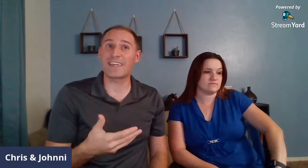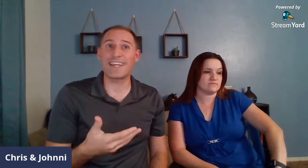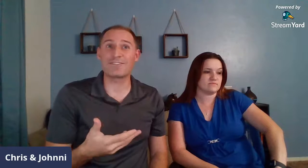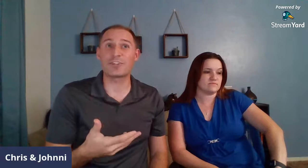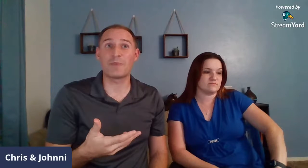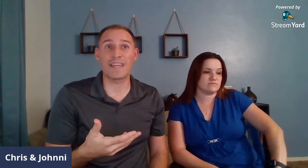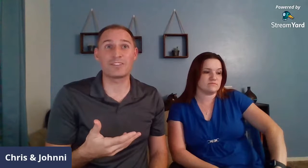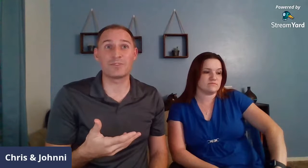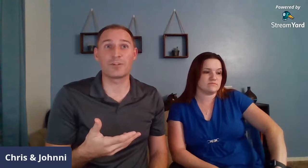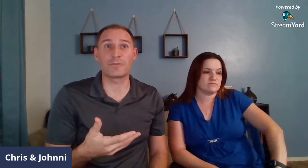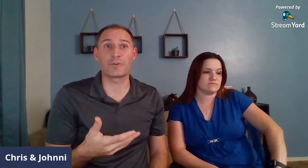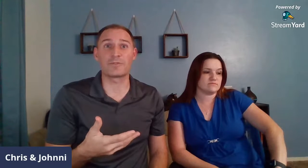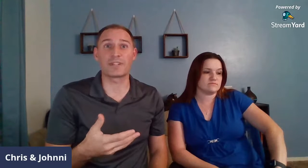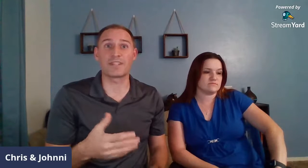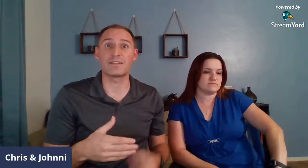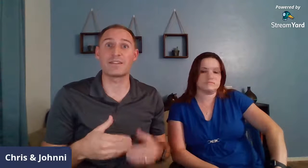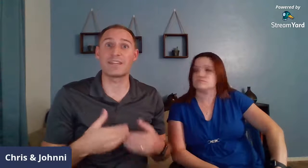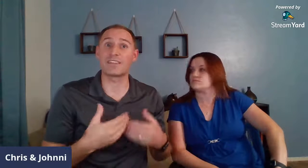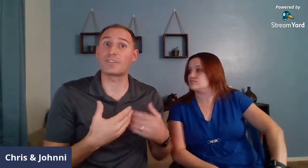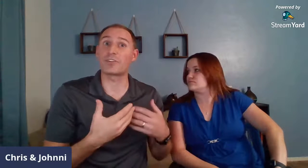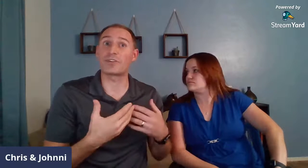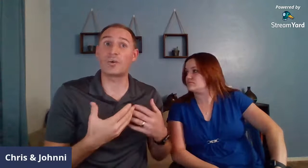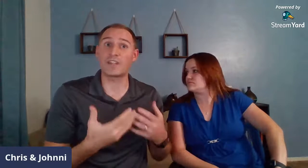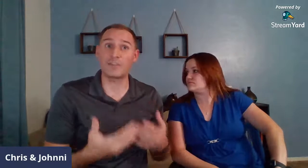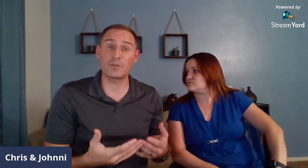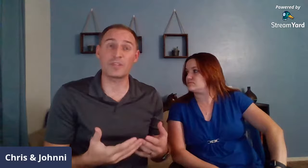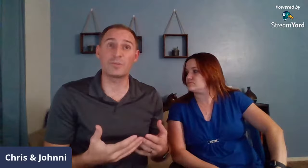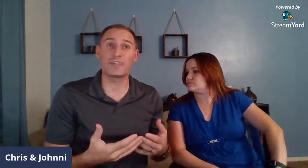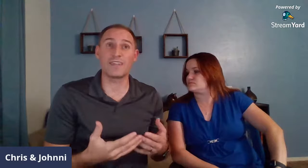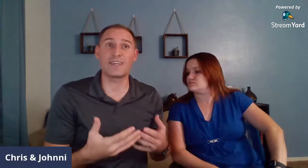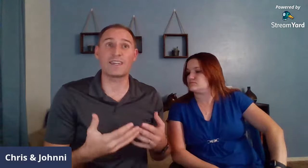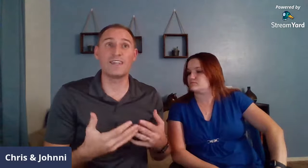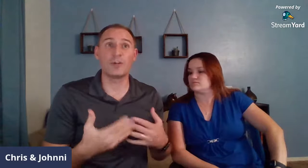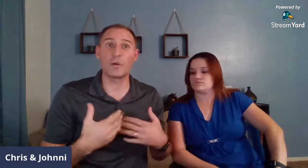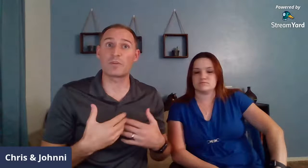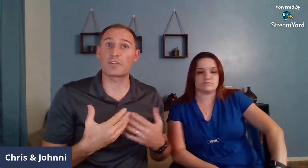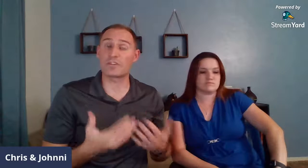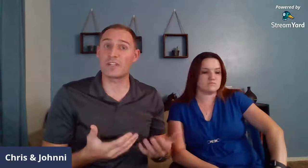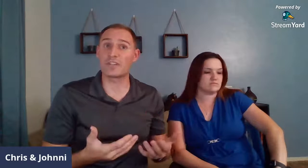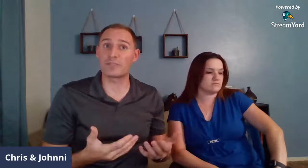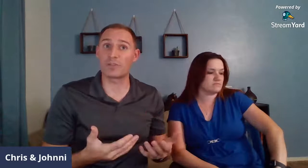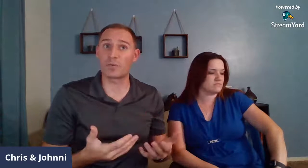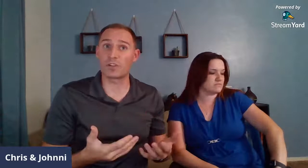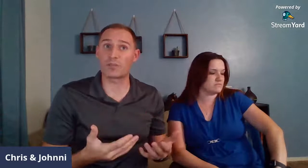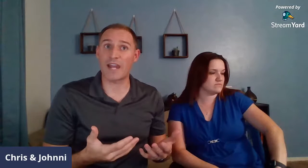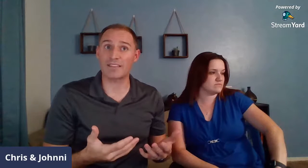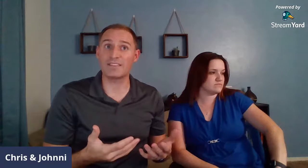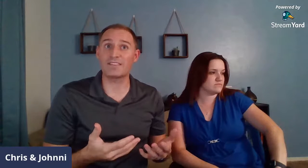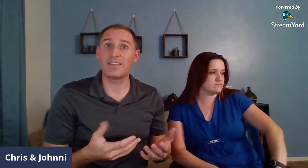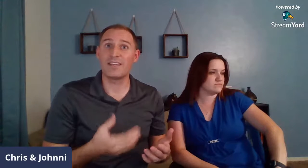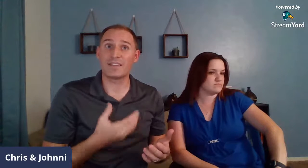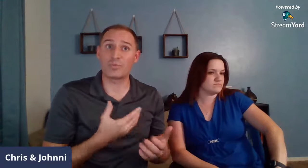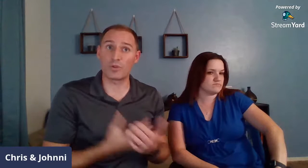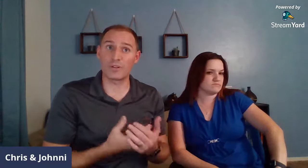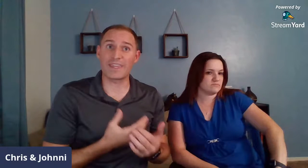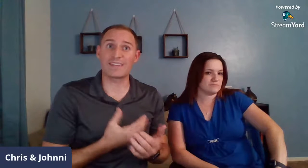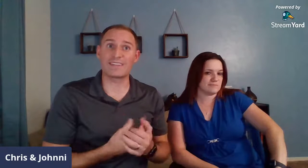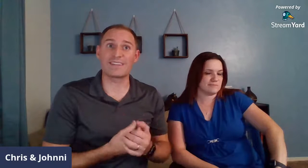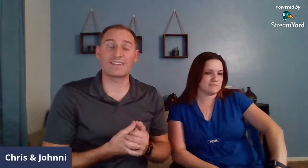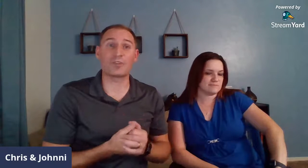of have to go back to it over and over again. And so the quicker we can put what we're learning into real-world practice, the more that's going